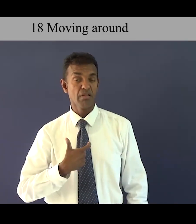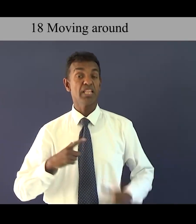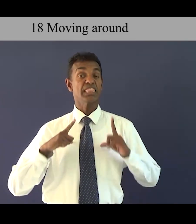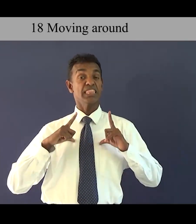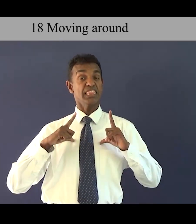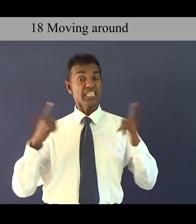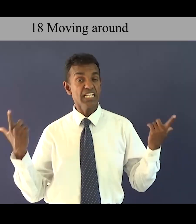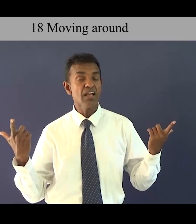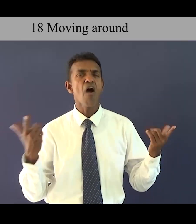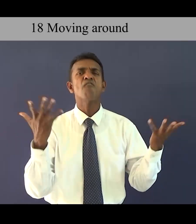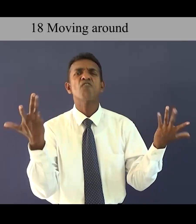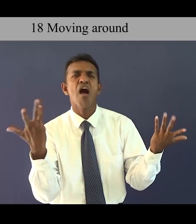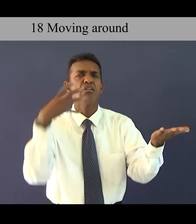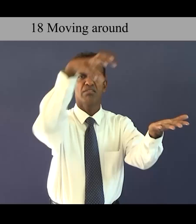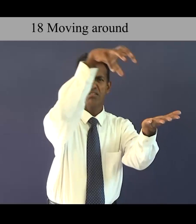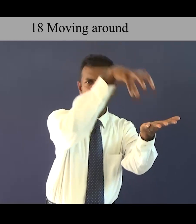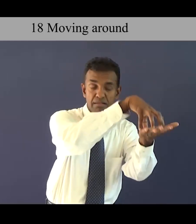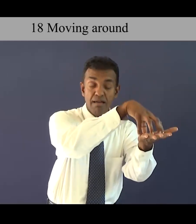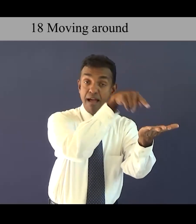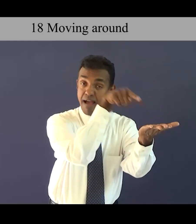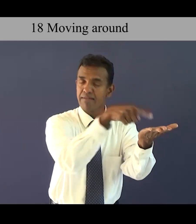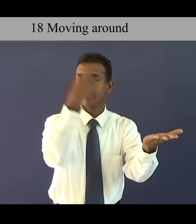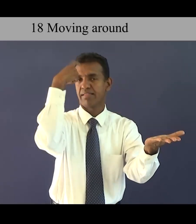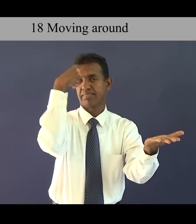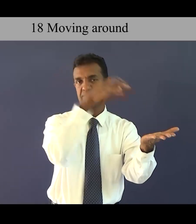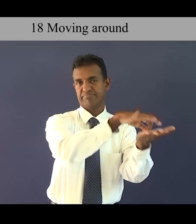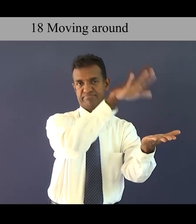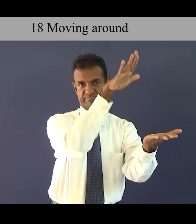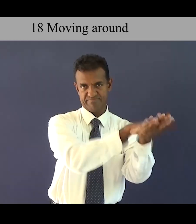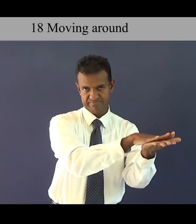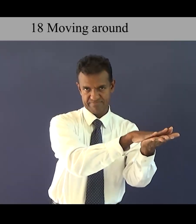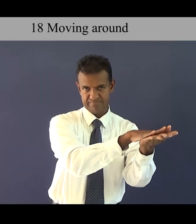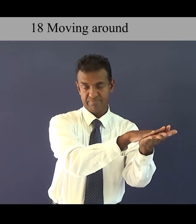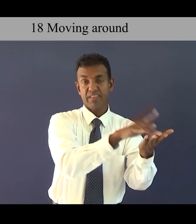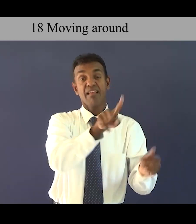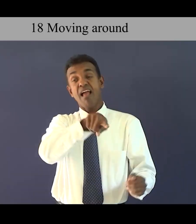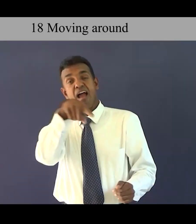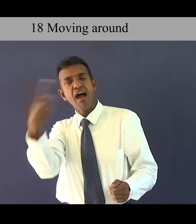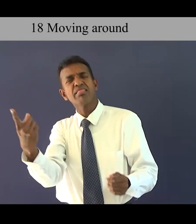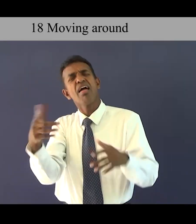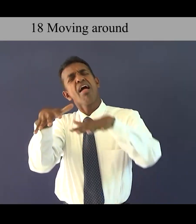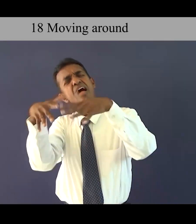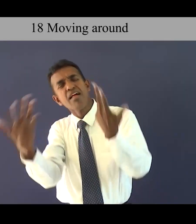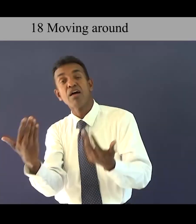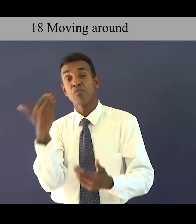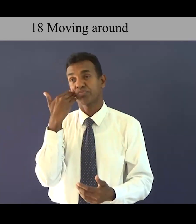a citizen, and not have that taken away because they are